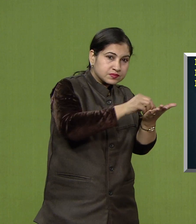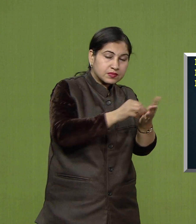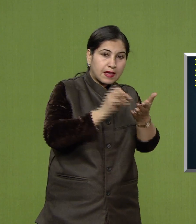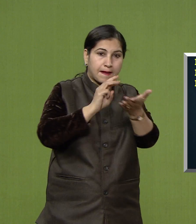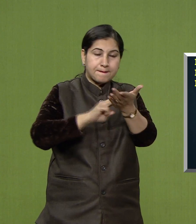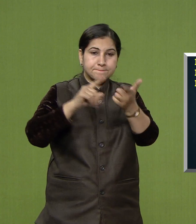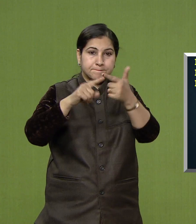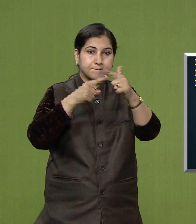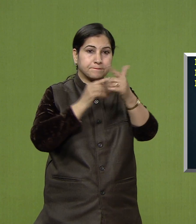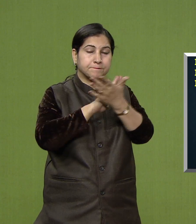kerosene.